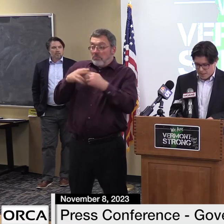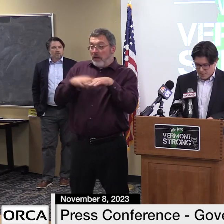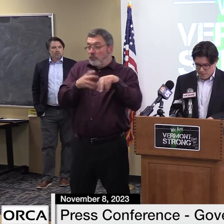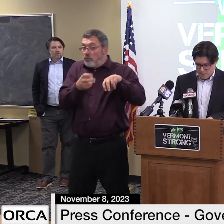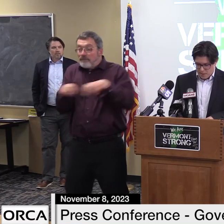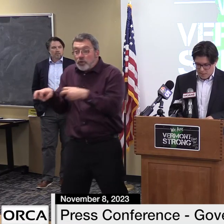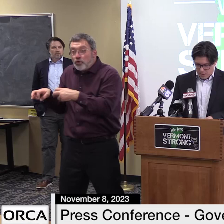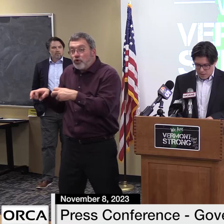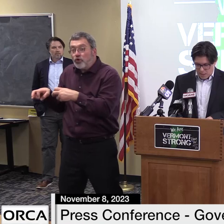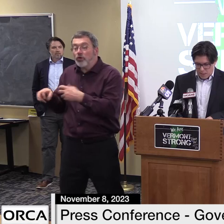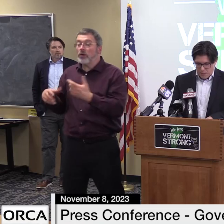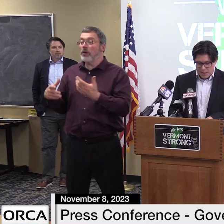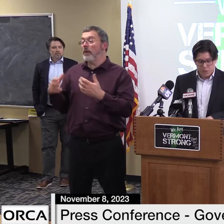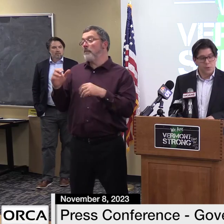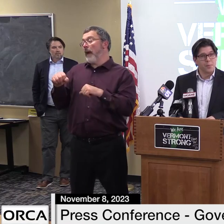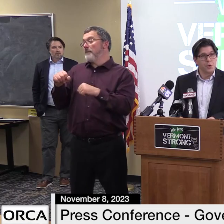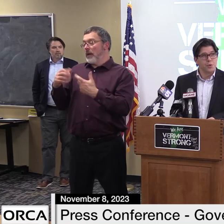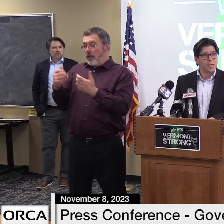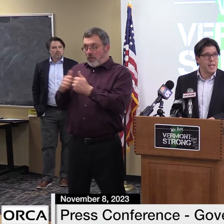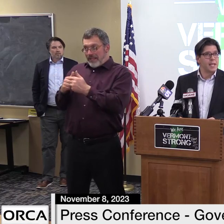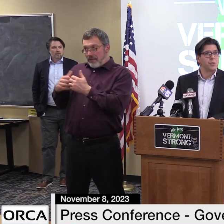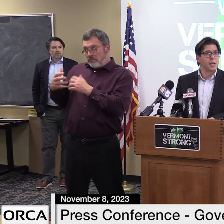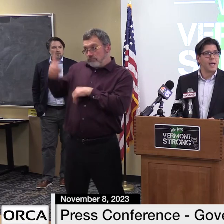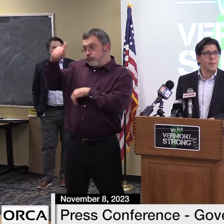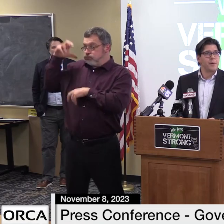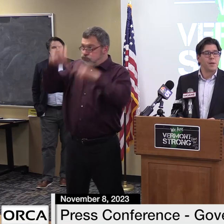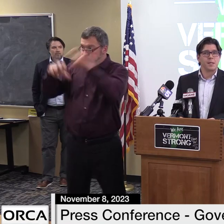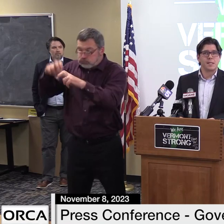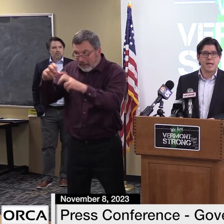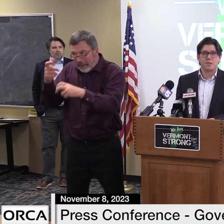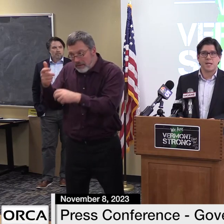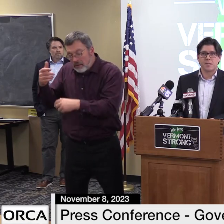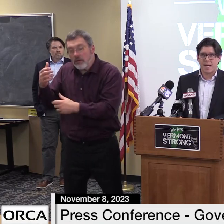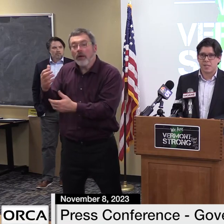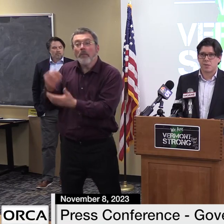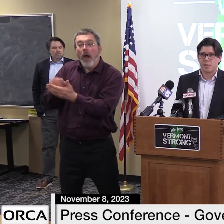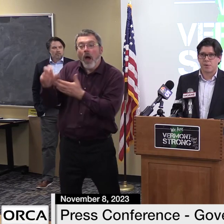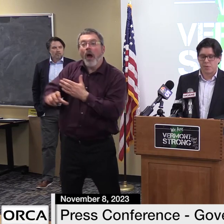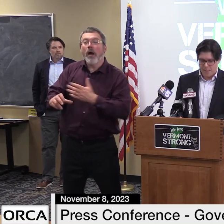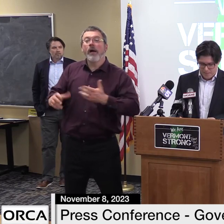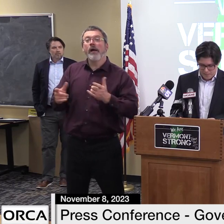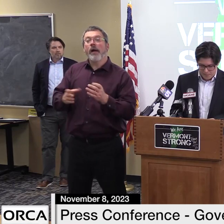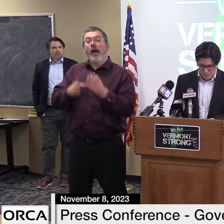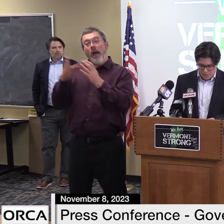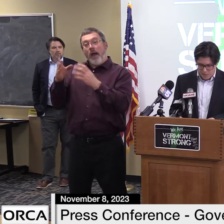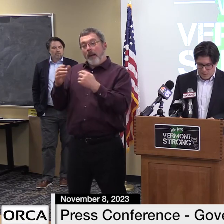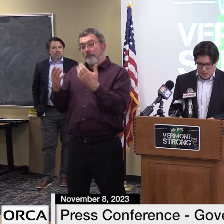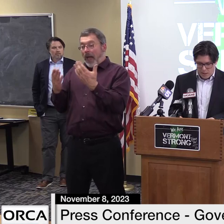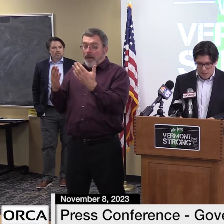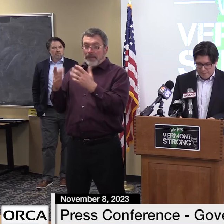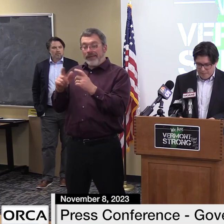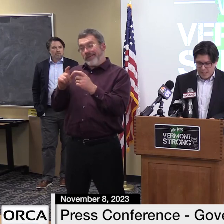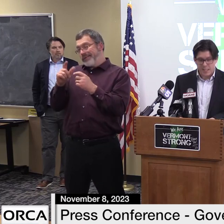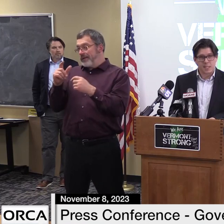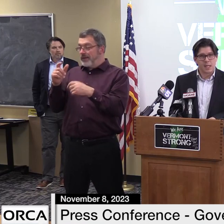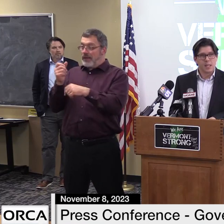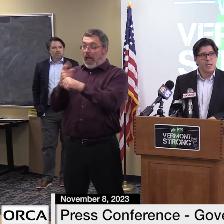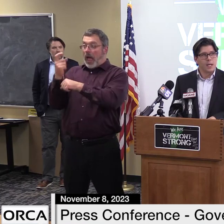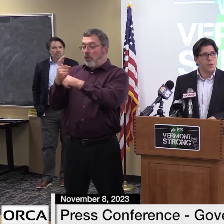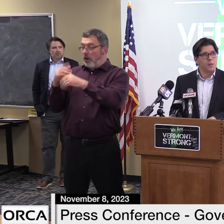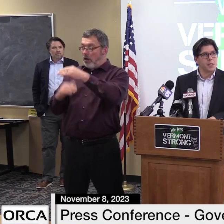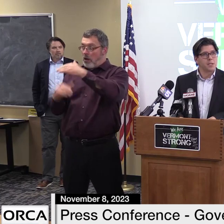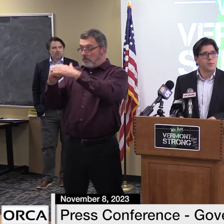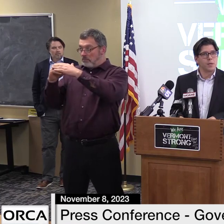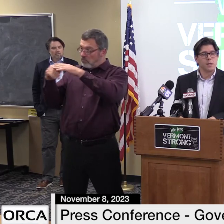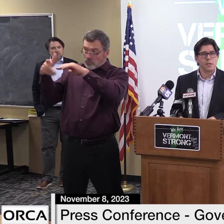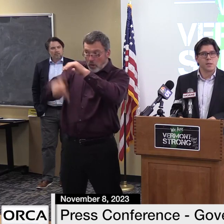renter rebate. We need to remove the annual cap on the downtown tax credit program. on financing,